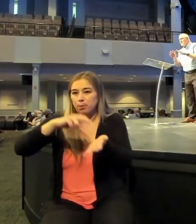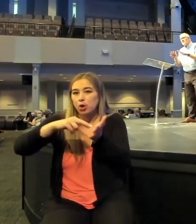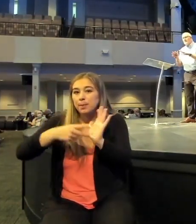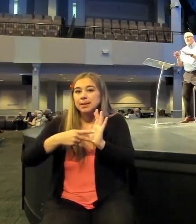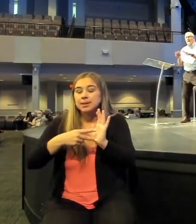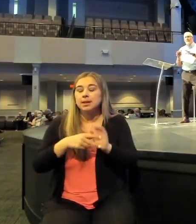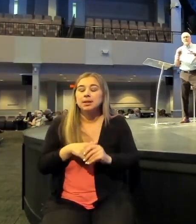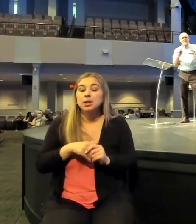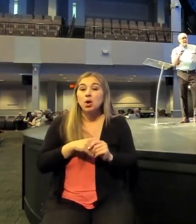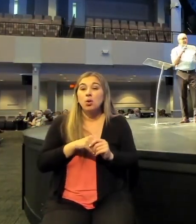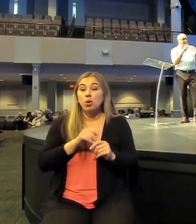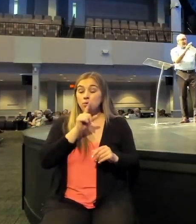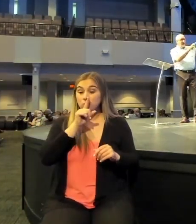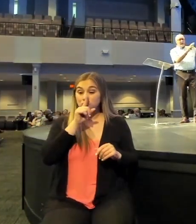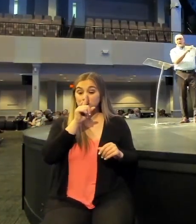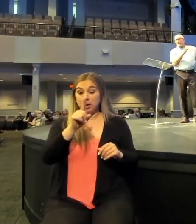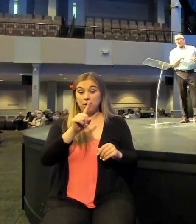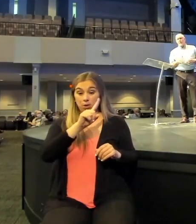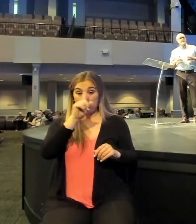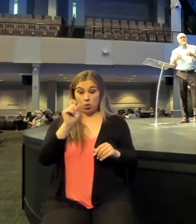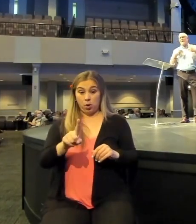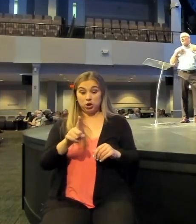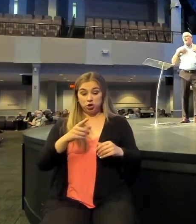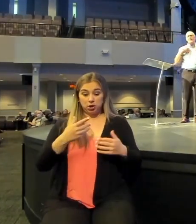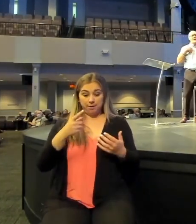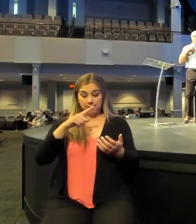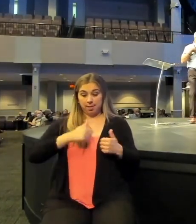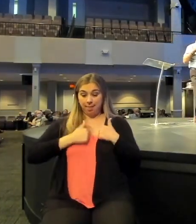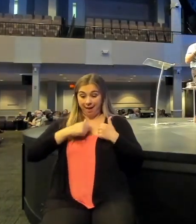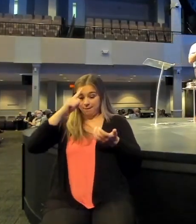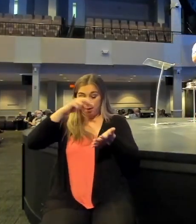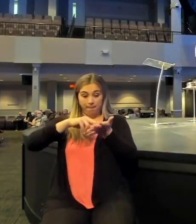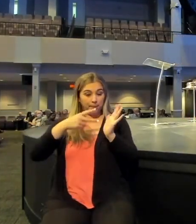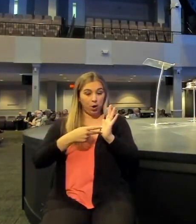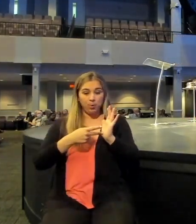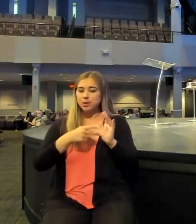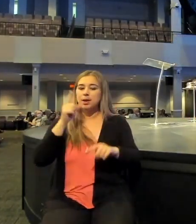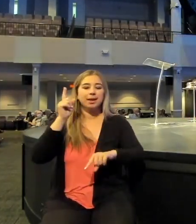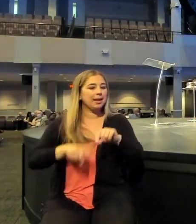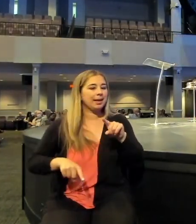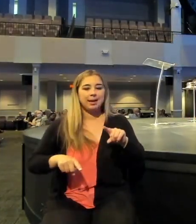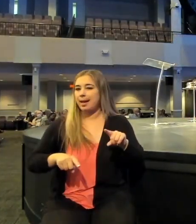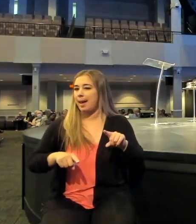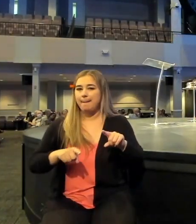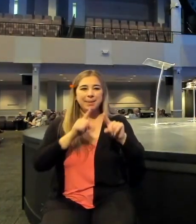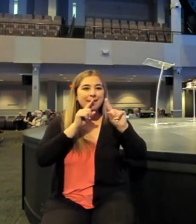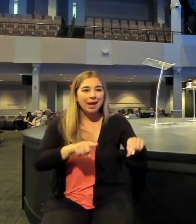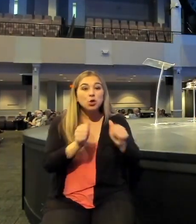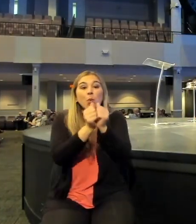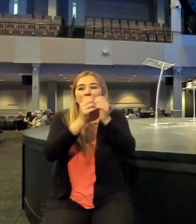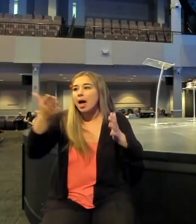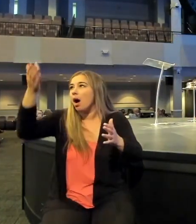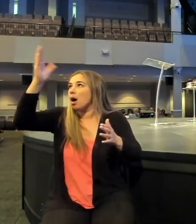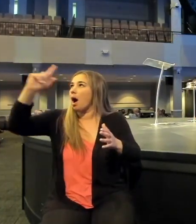the question of my life purpose cannot be answered apart from God.